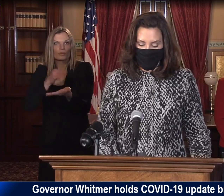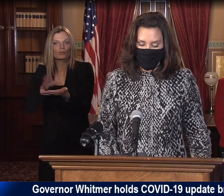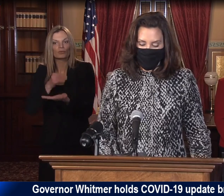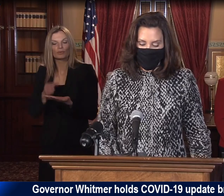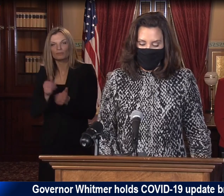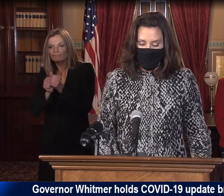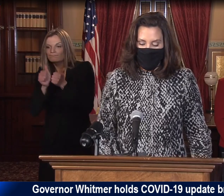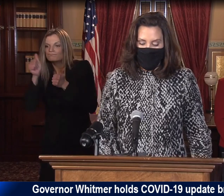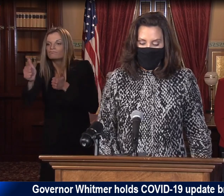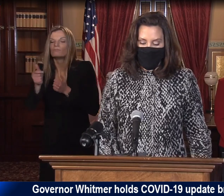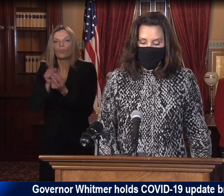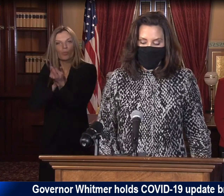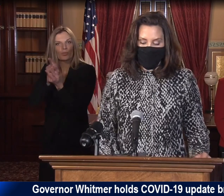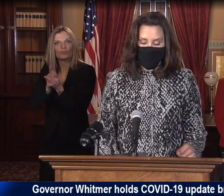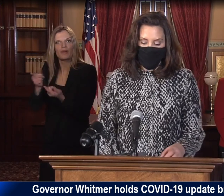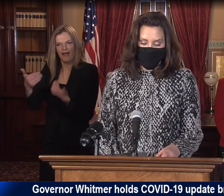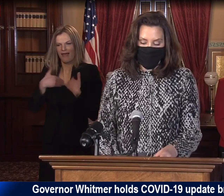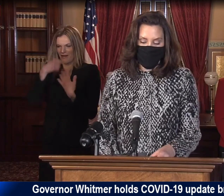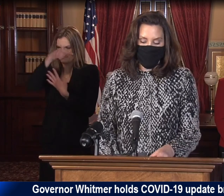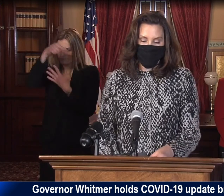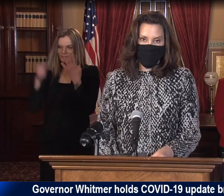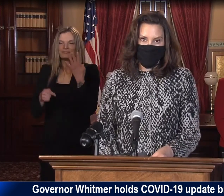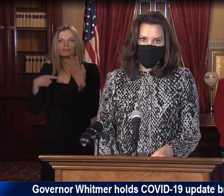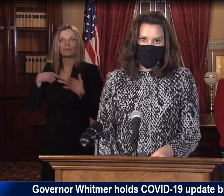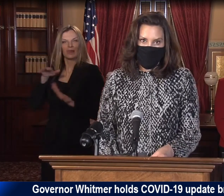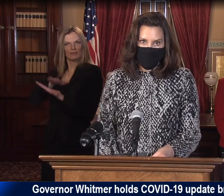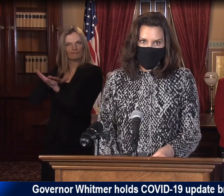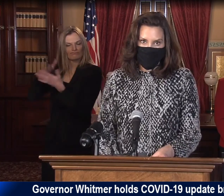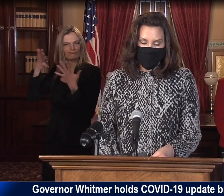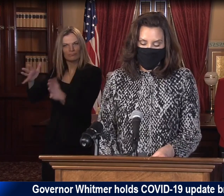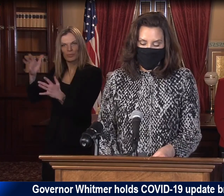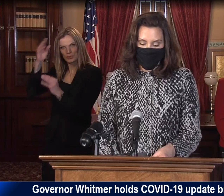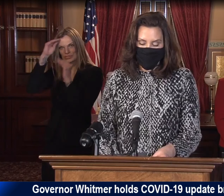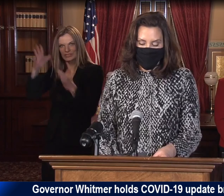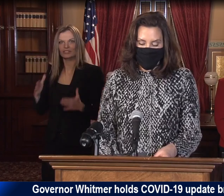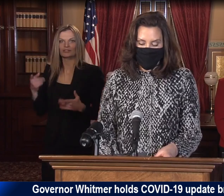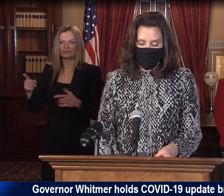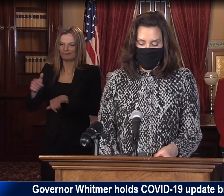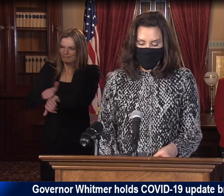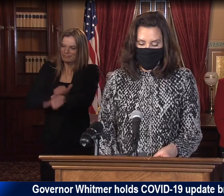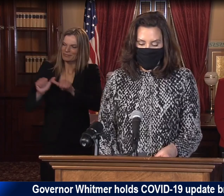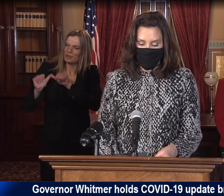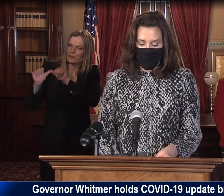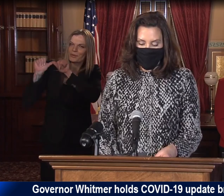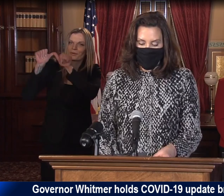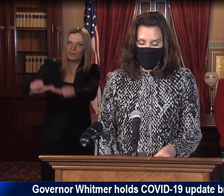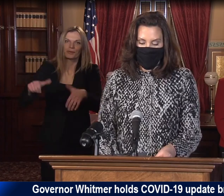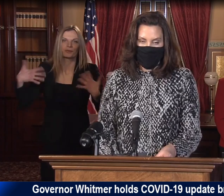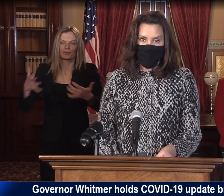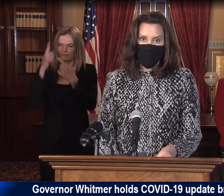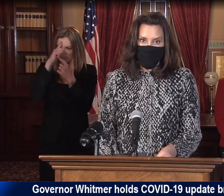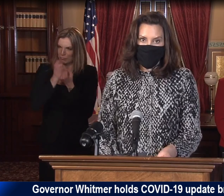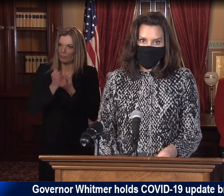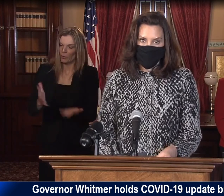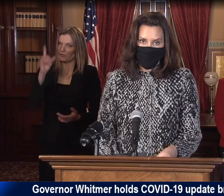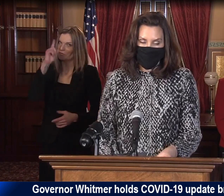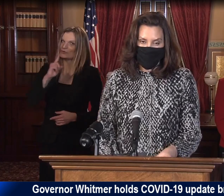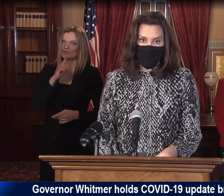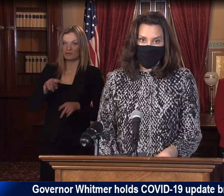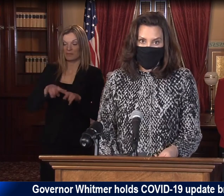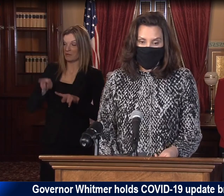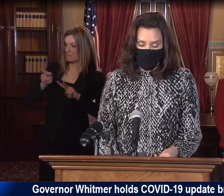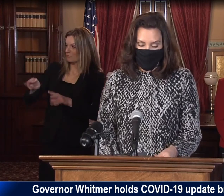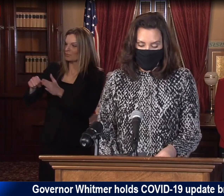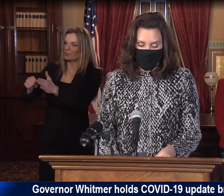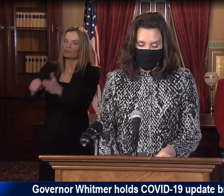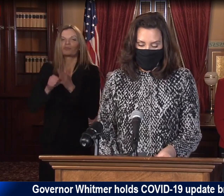both. I want to again thank all the educators who've worked tirelessly to serve our children. I will not stop